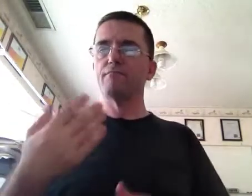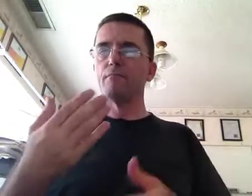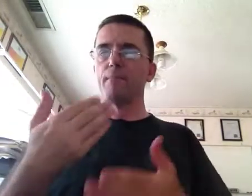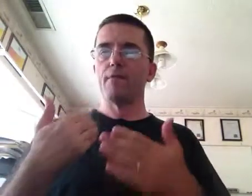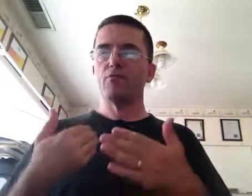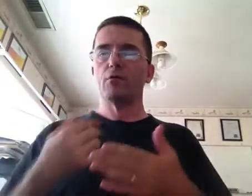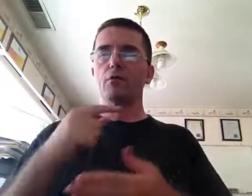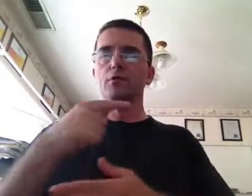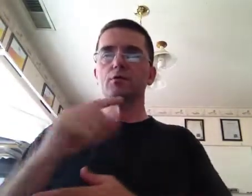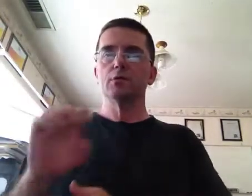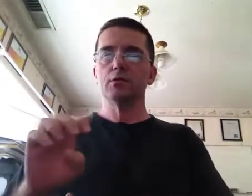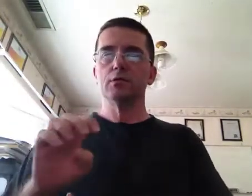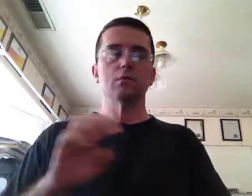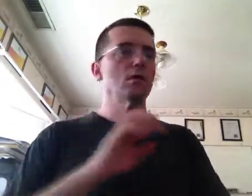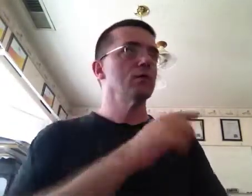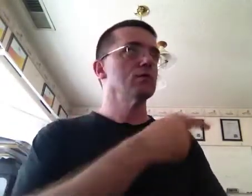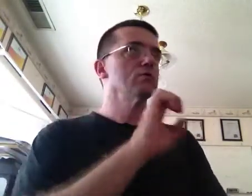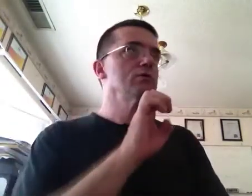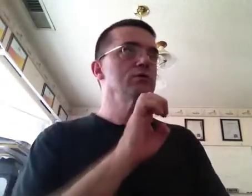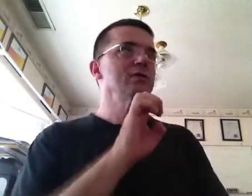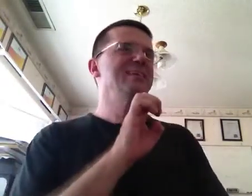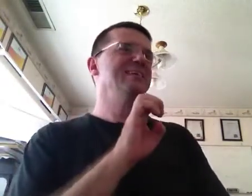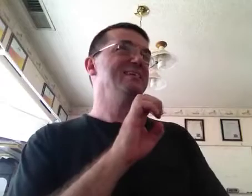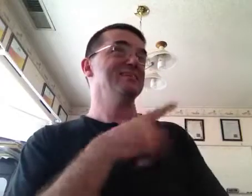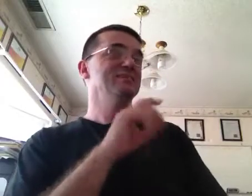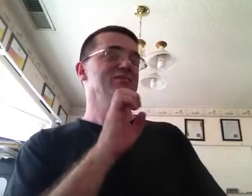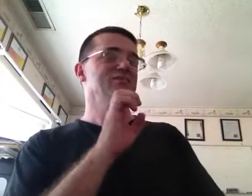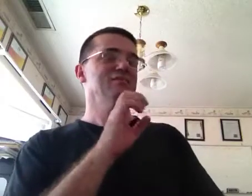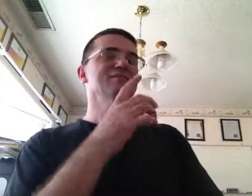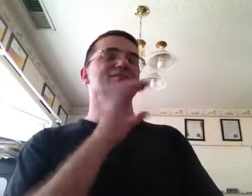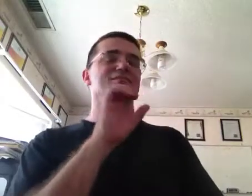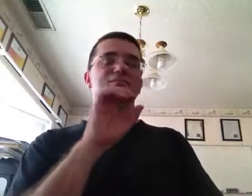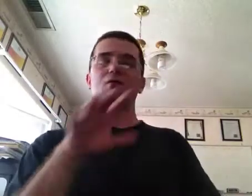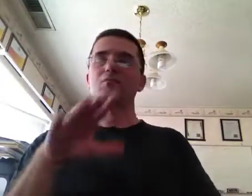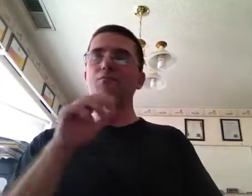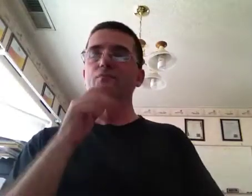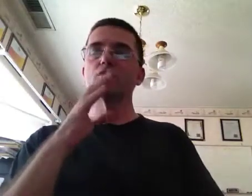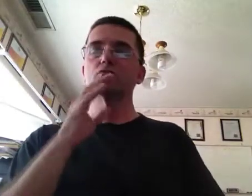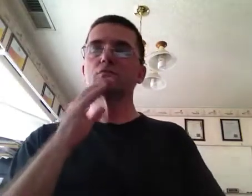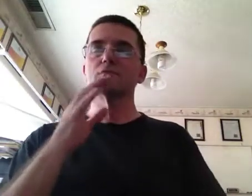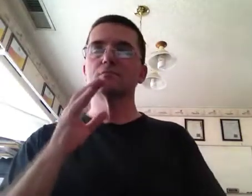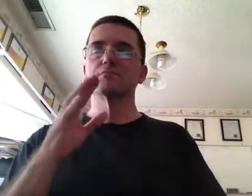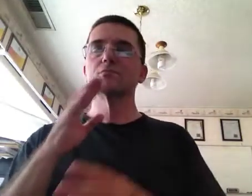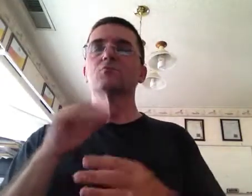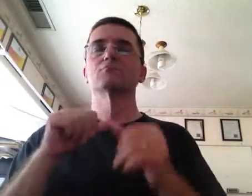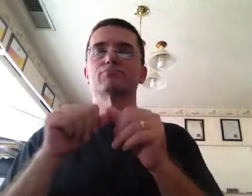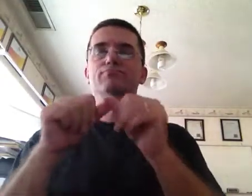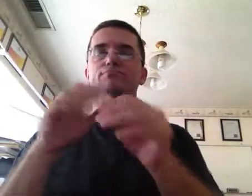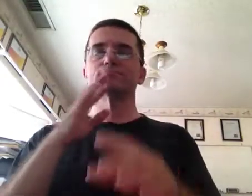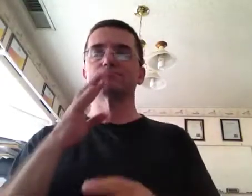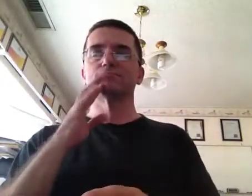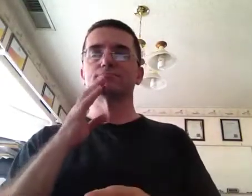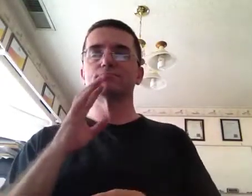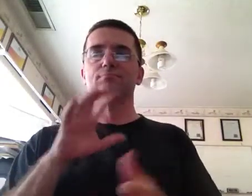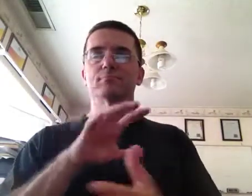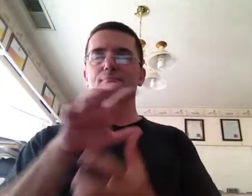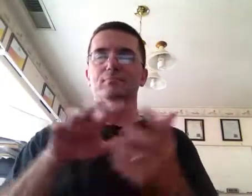GE Money. Okay. Just keep messing with them. You've not had enough conversations with them yet. You can settle it. You can settle it